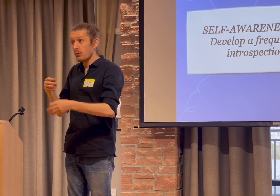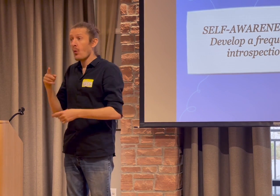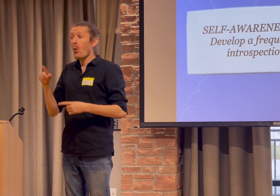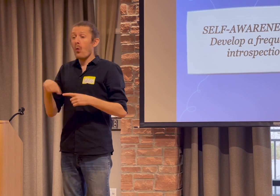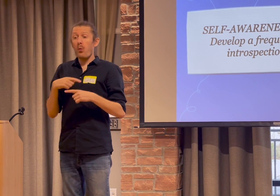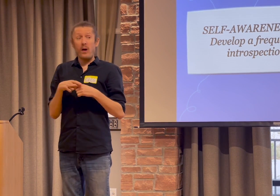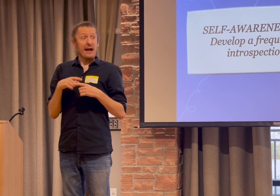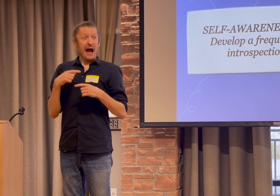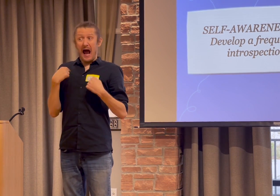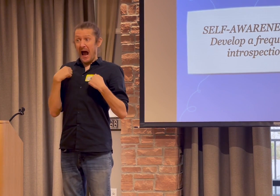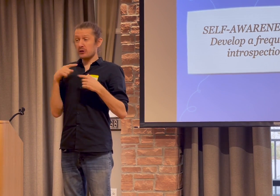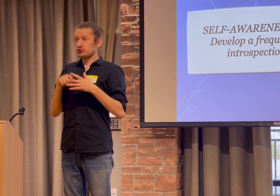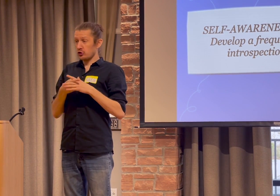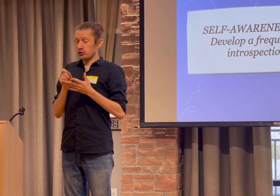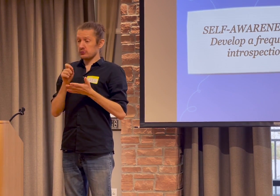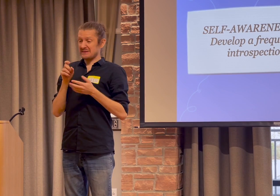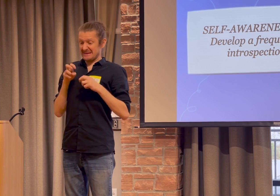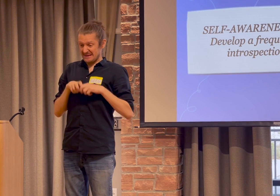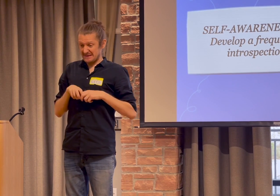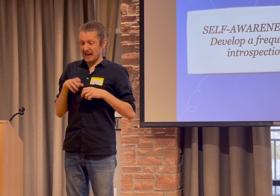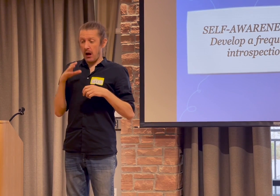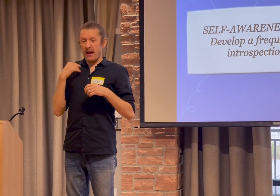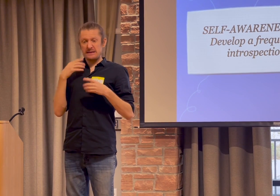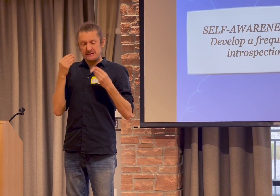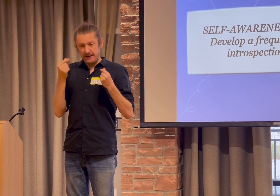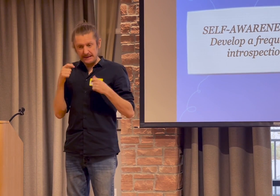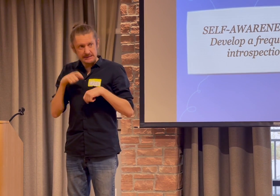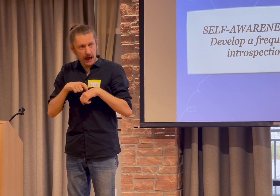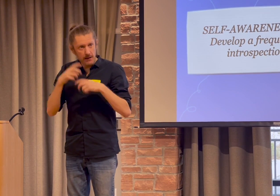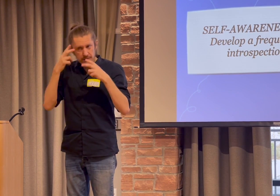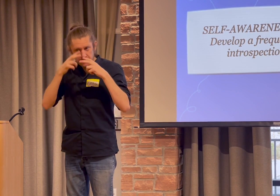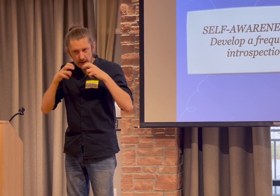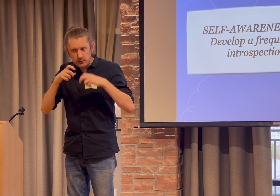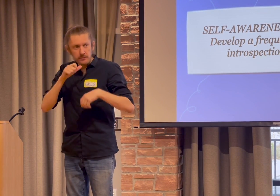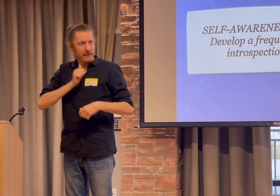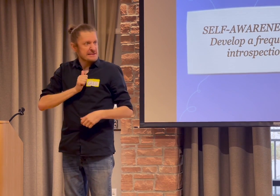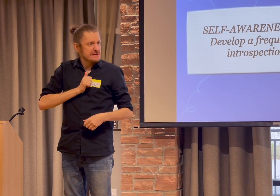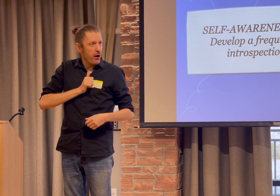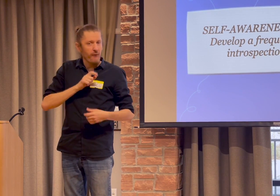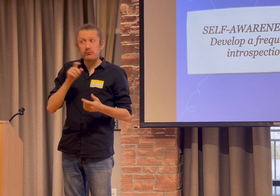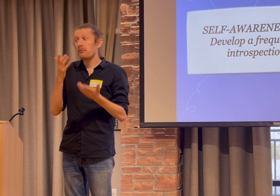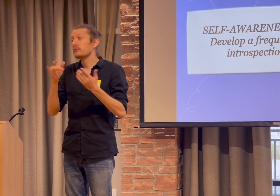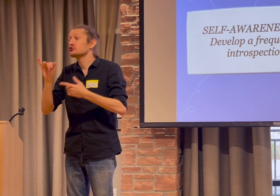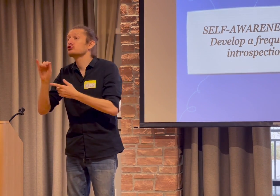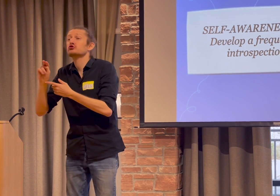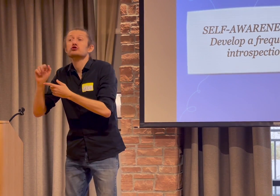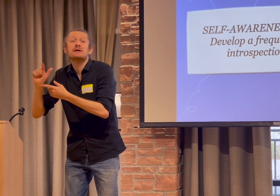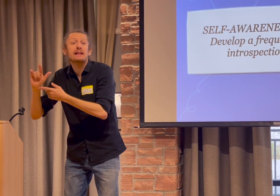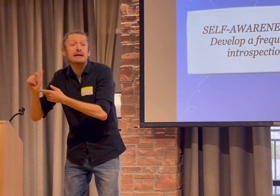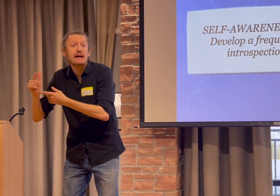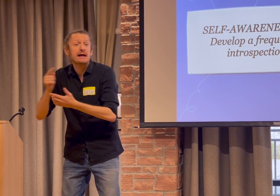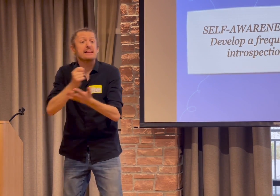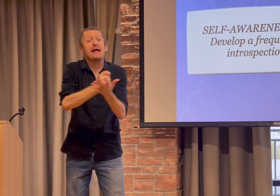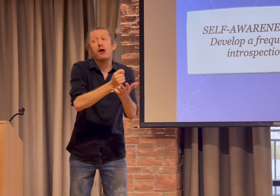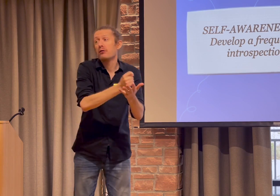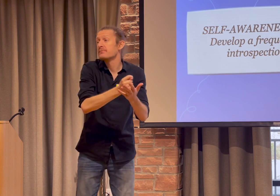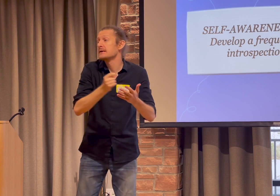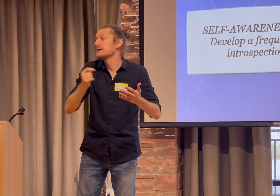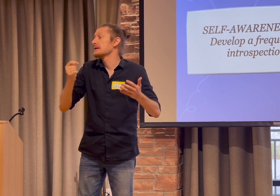serious. Sometimes there are social delays and educational delays. And what we have to do is sit down, spend time